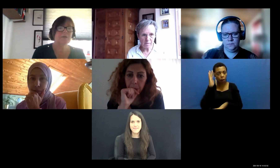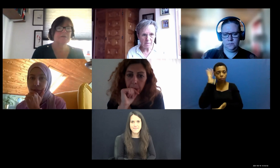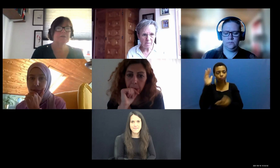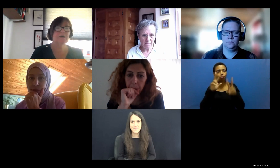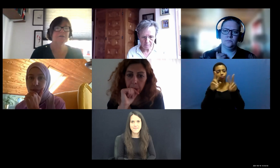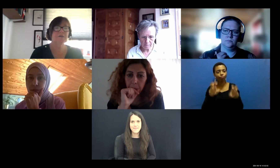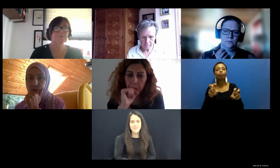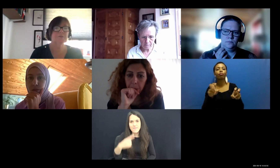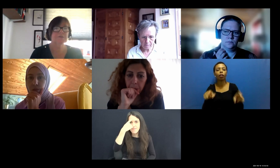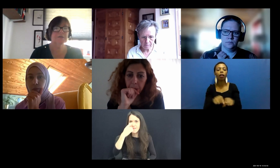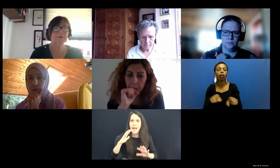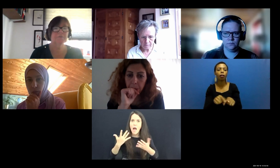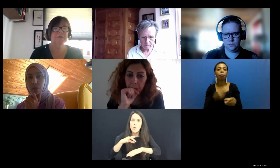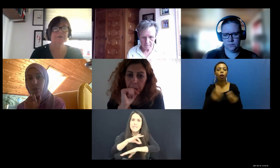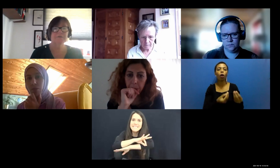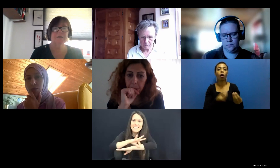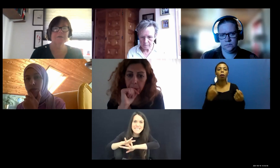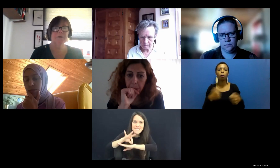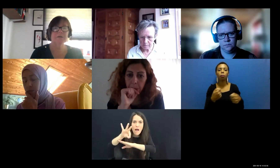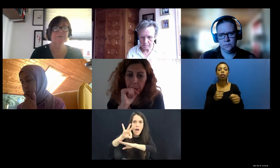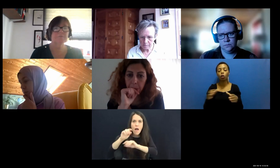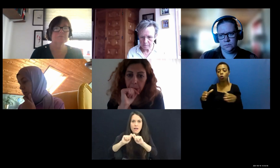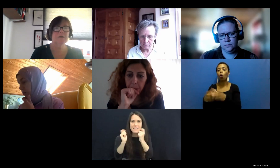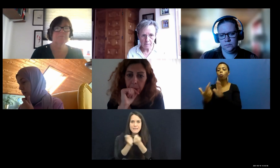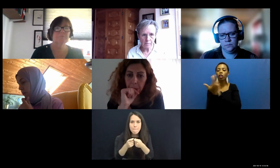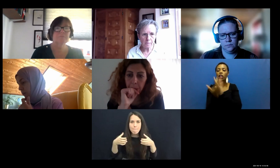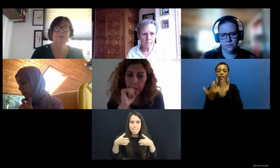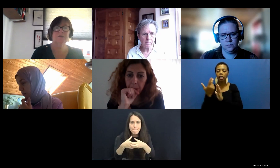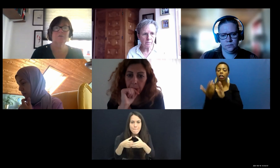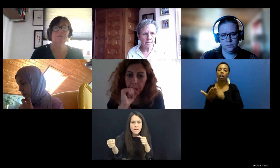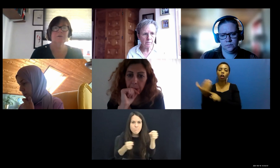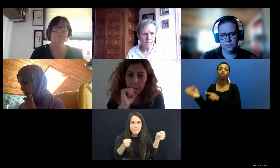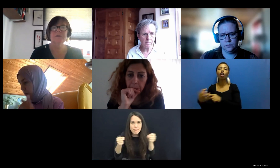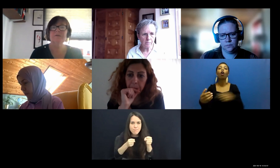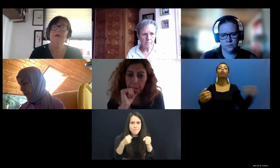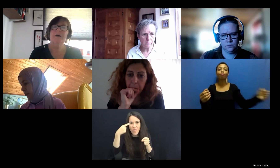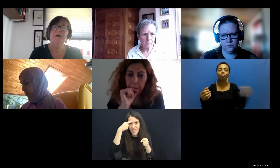setting up kind of design teams, particularly with that in mind. Yeah, thank you.